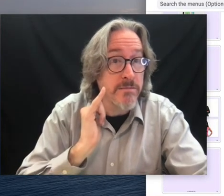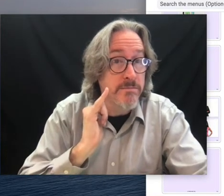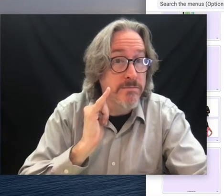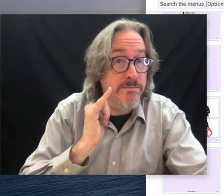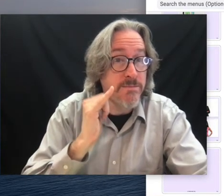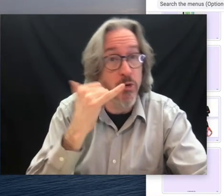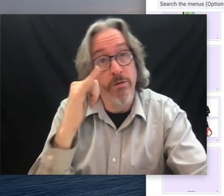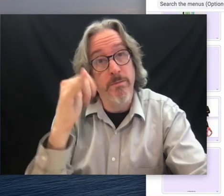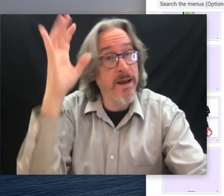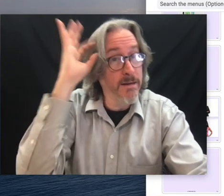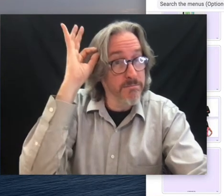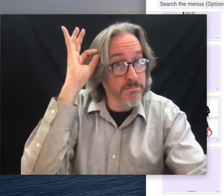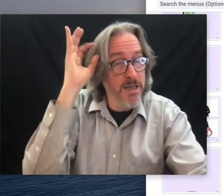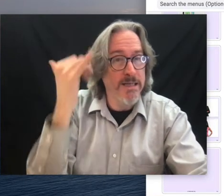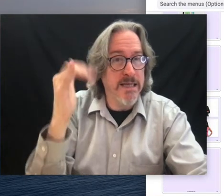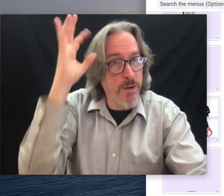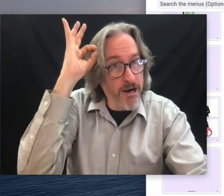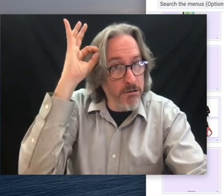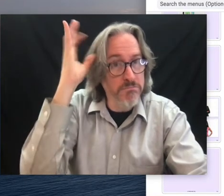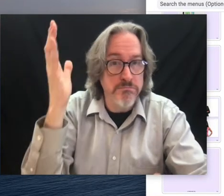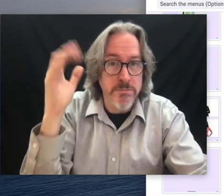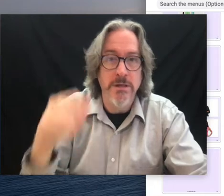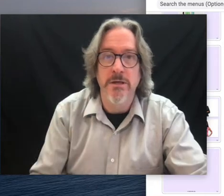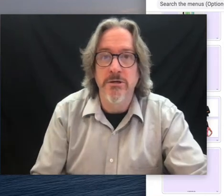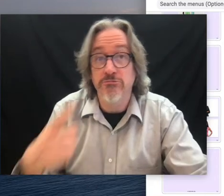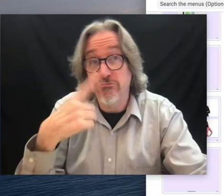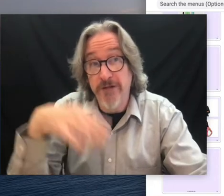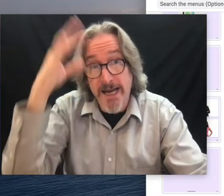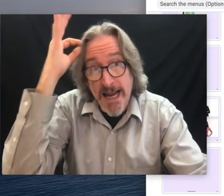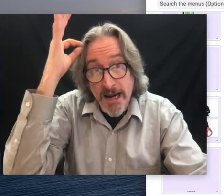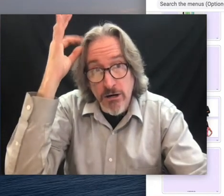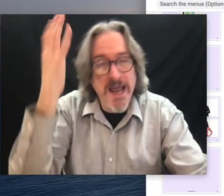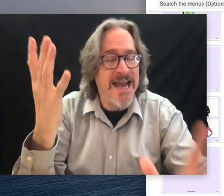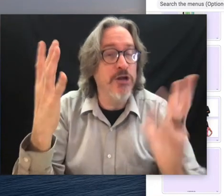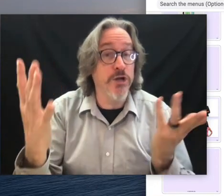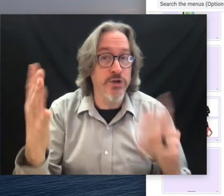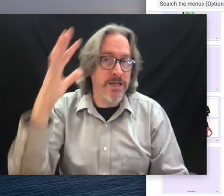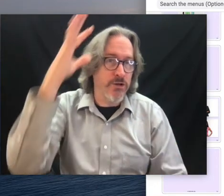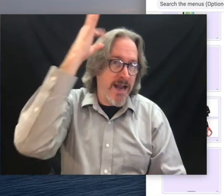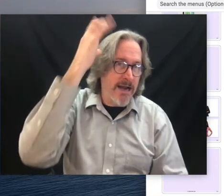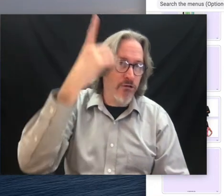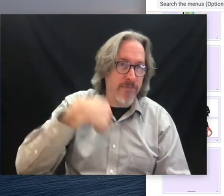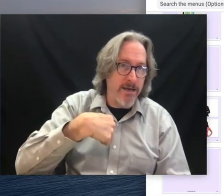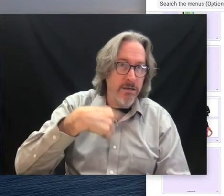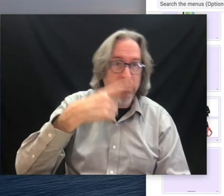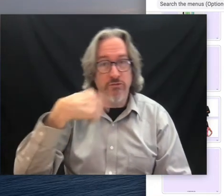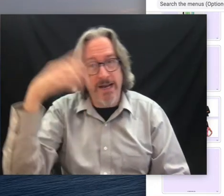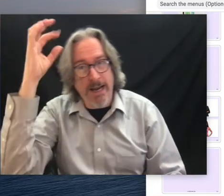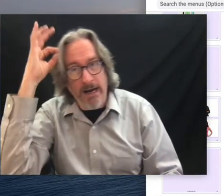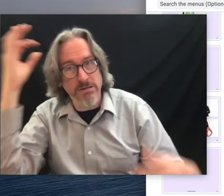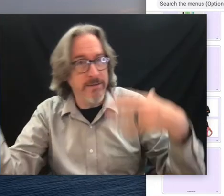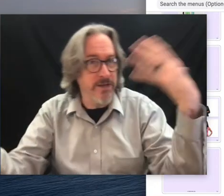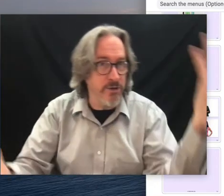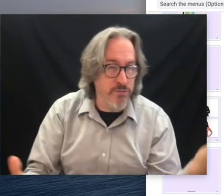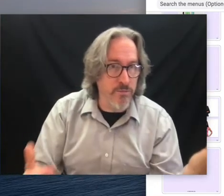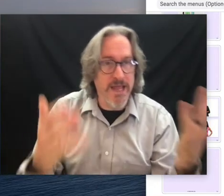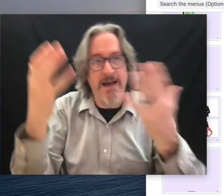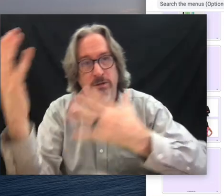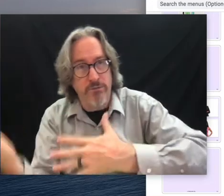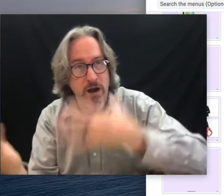Blonde or yellow hair, red hair, and you can do either hair red, red hair, same